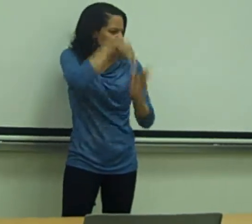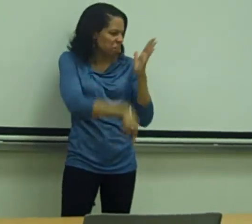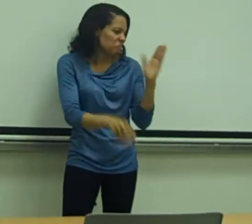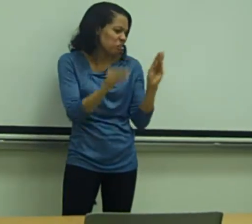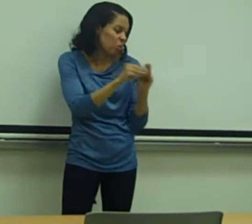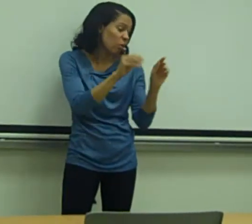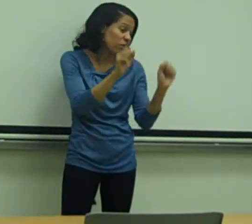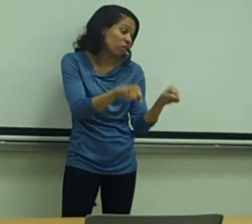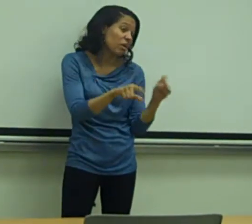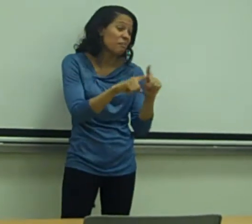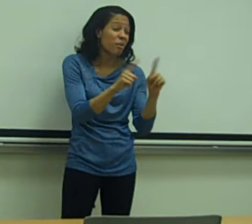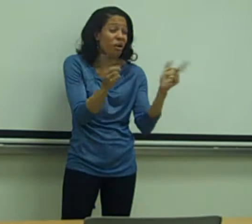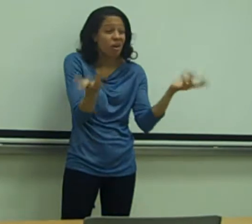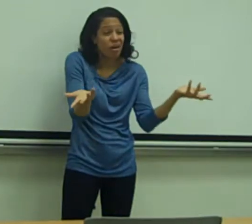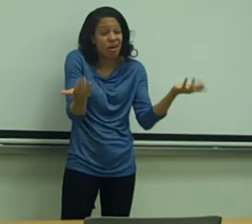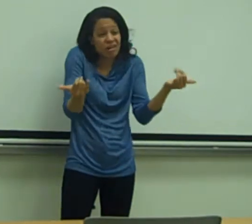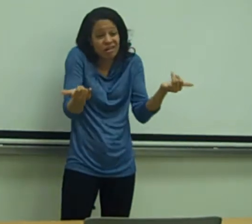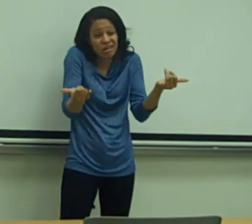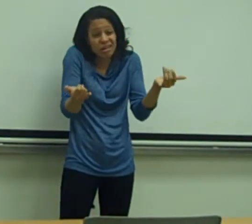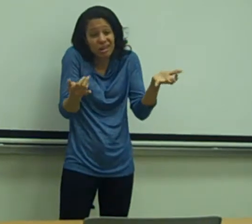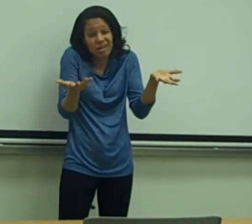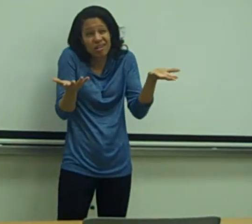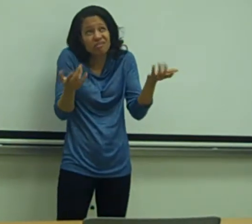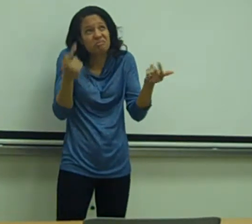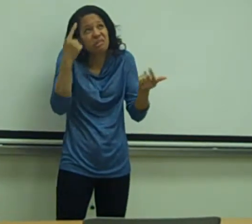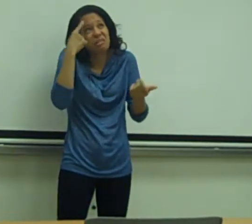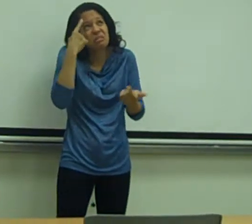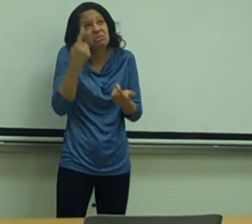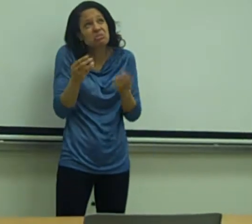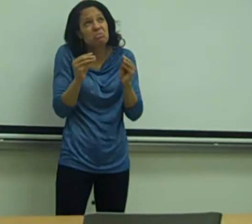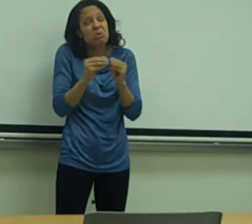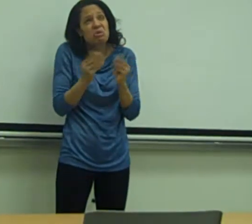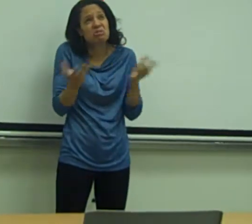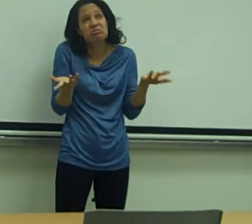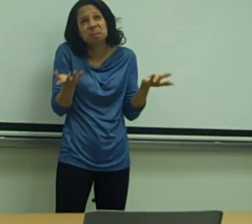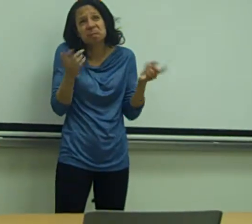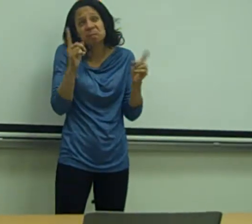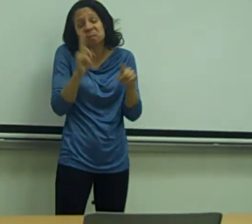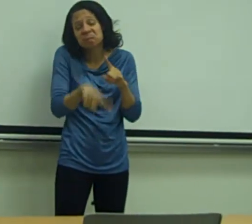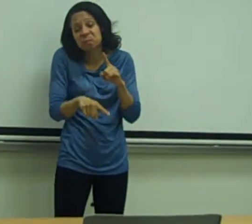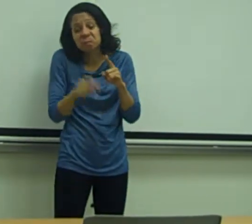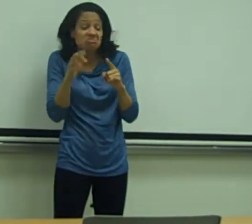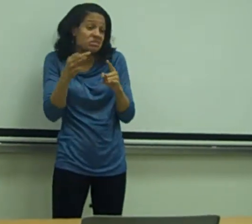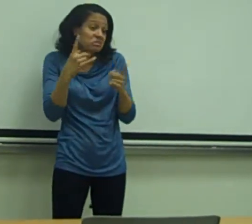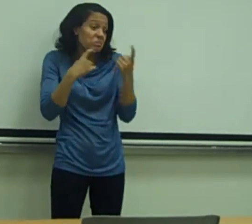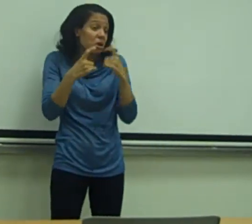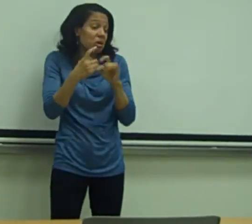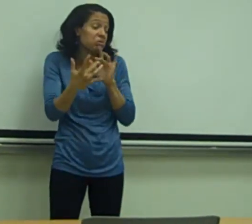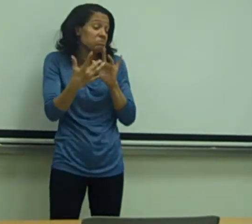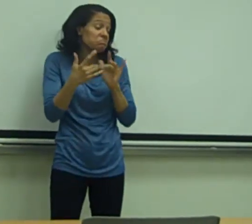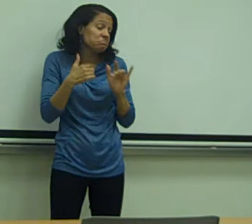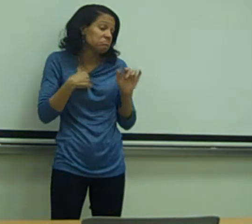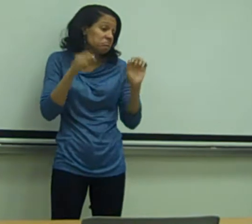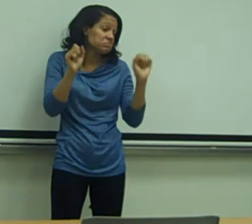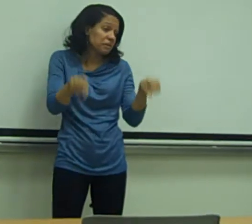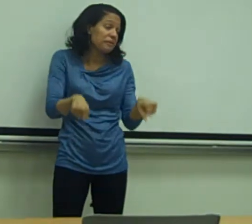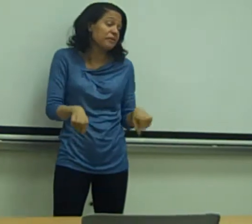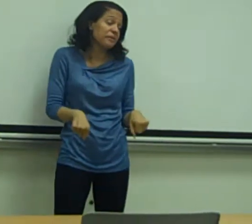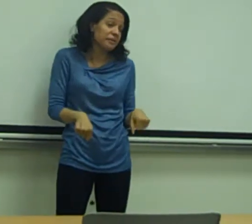think of to describe it. If any of you guys have questions about it, feel free to contact me. either